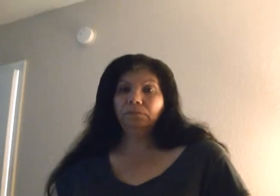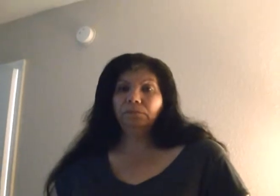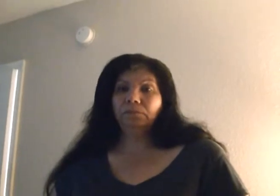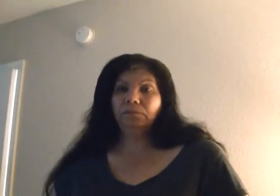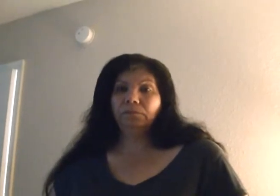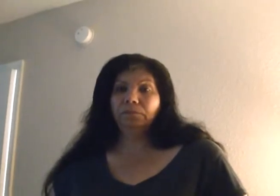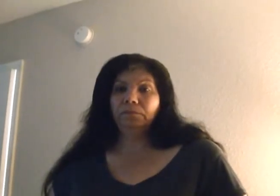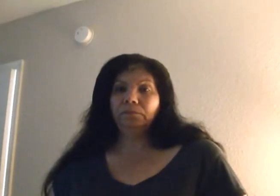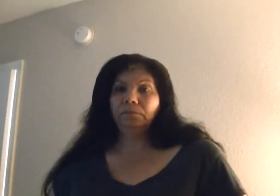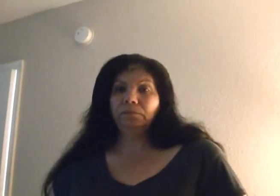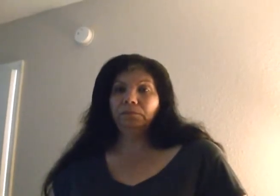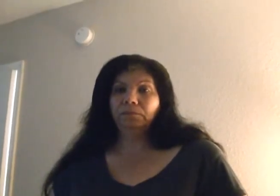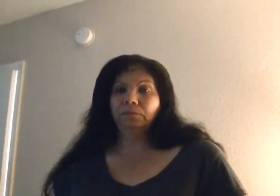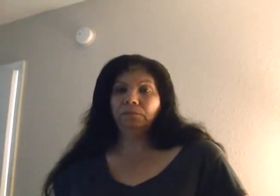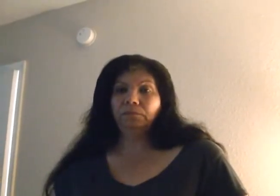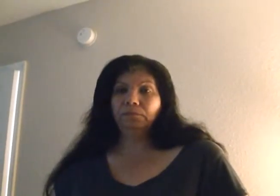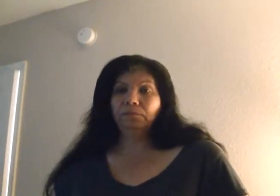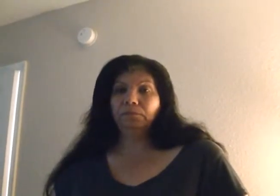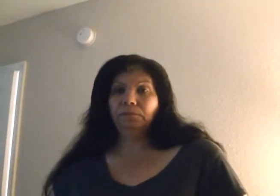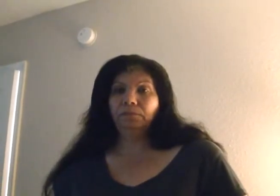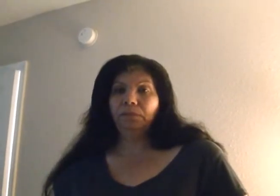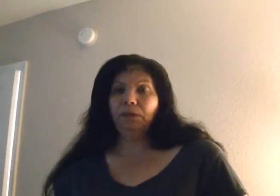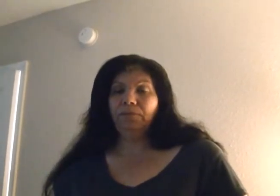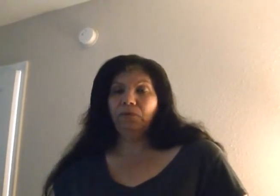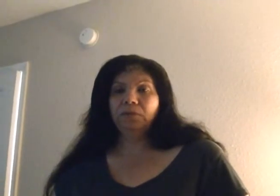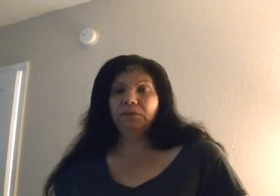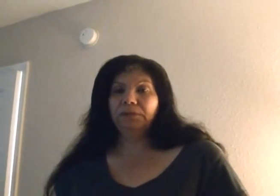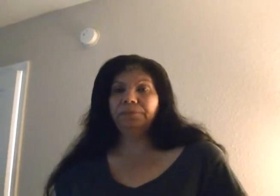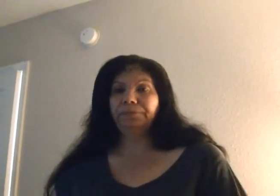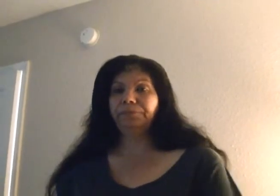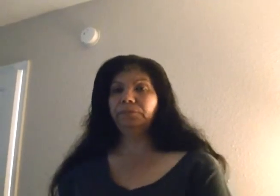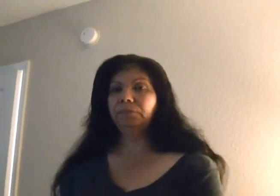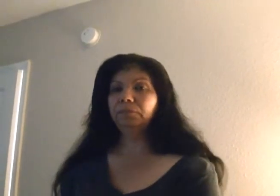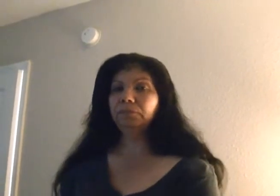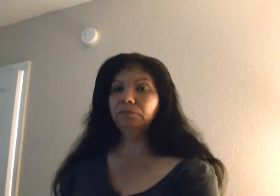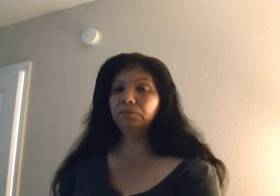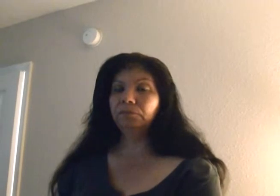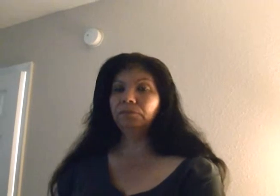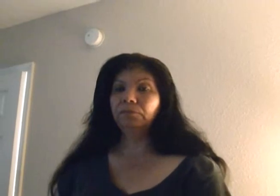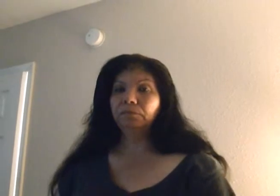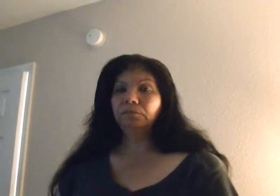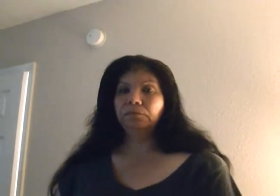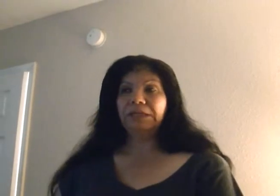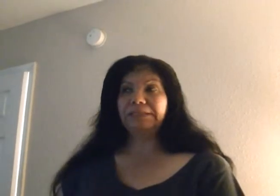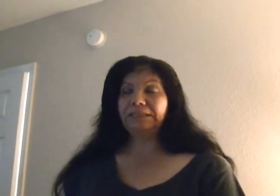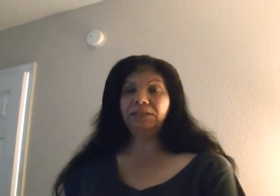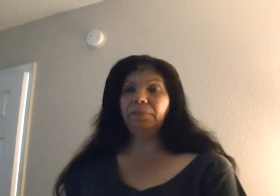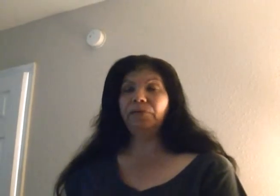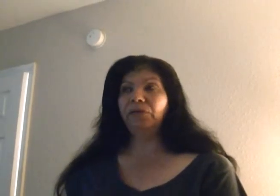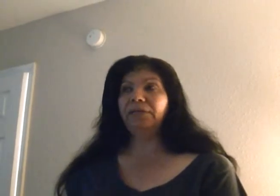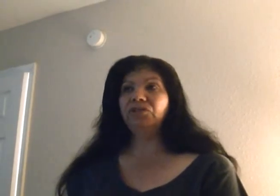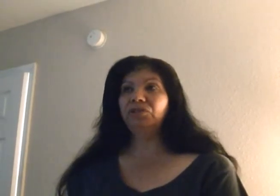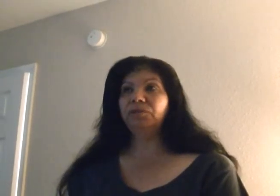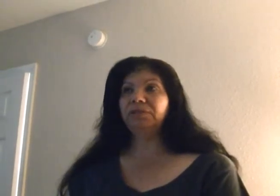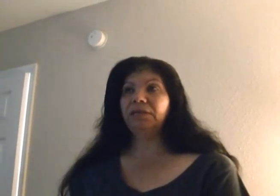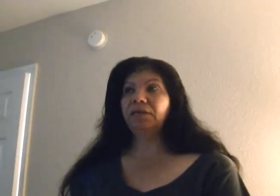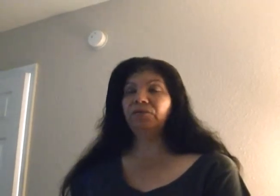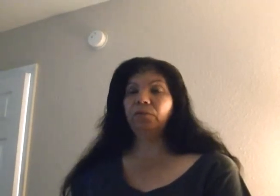he knows you as you know him. Just as you know him, he knows you. That's an intimate relationship, just like if you're